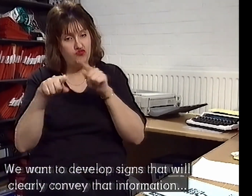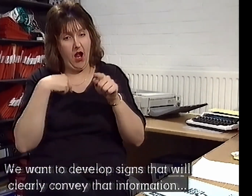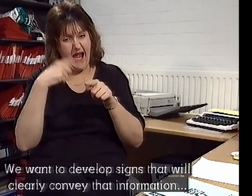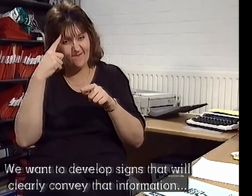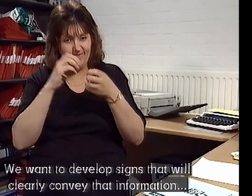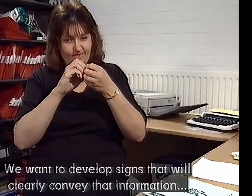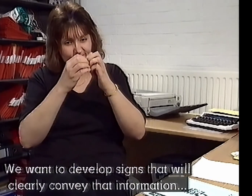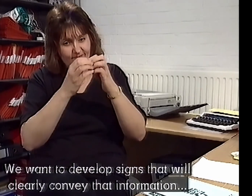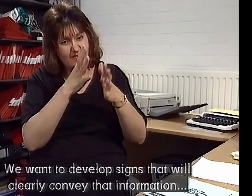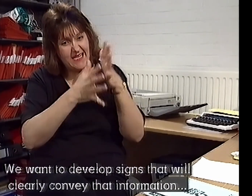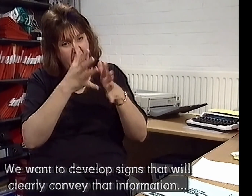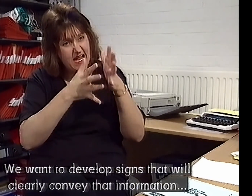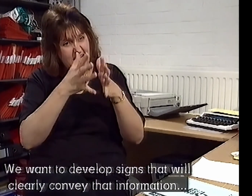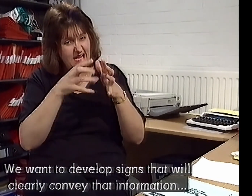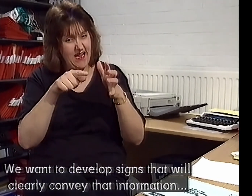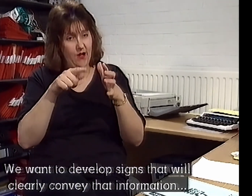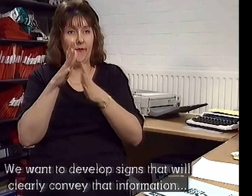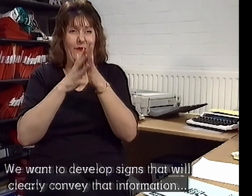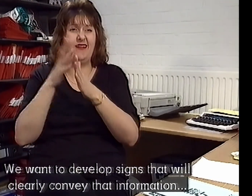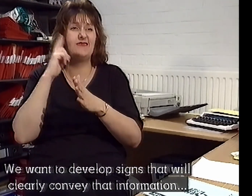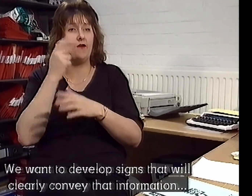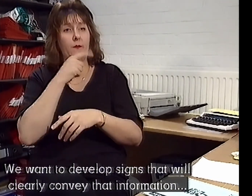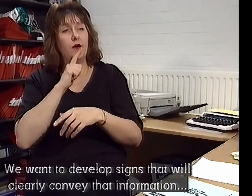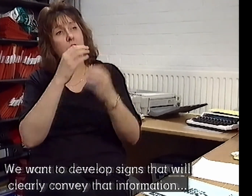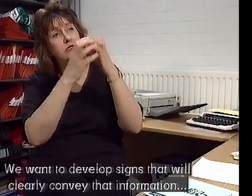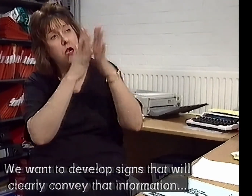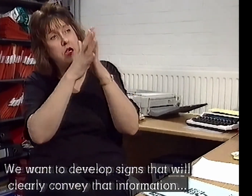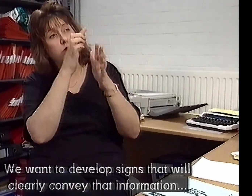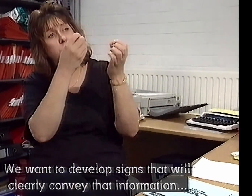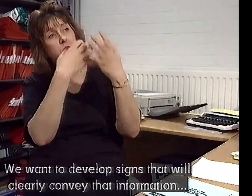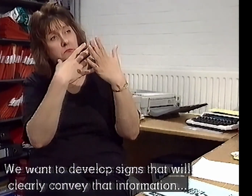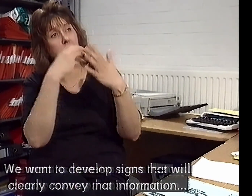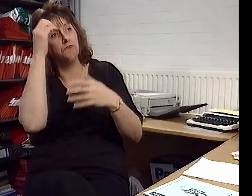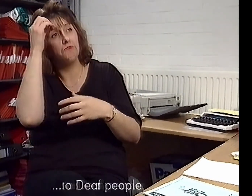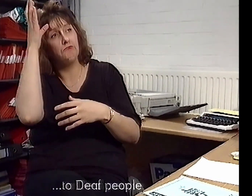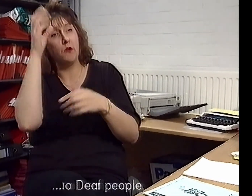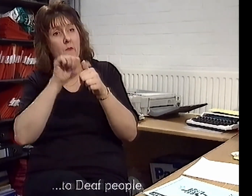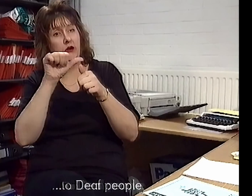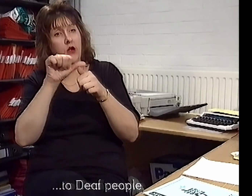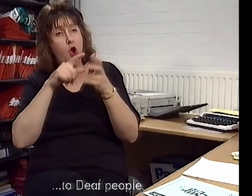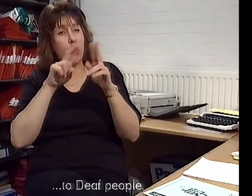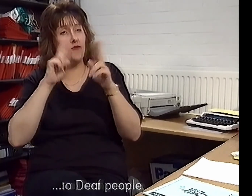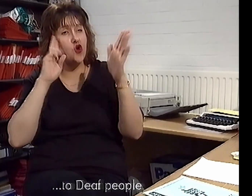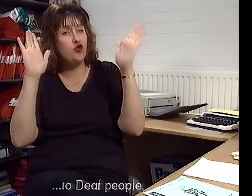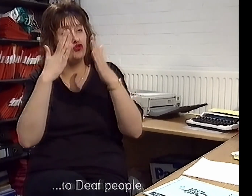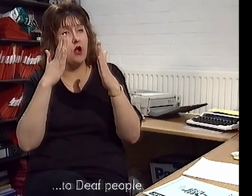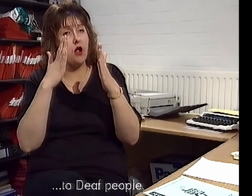We want to develop signs that will clearly convey that information to deaf people.